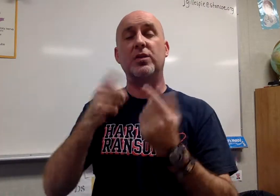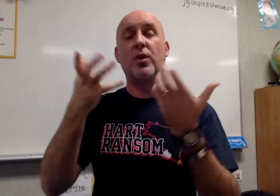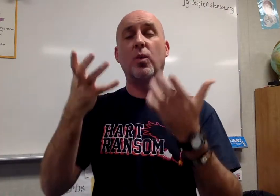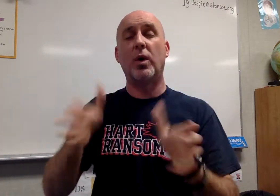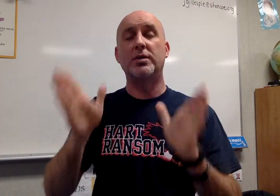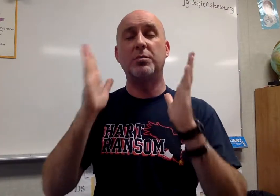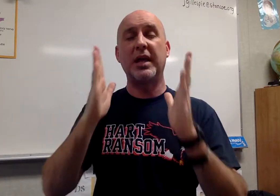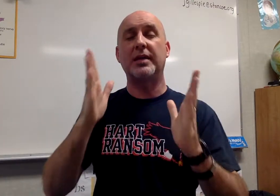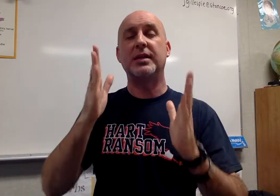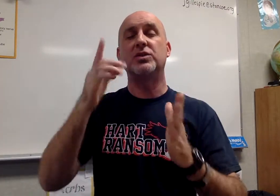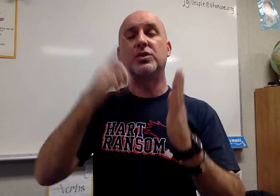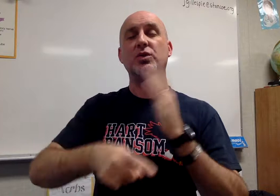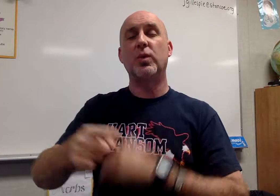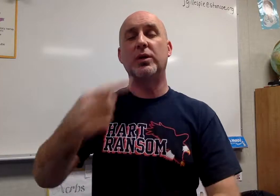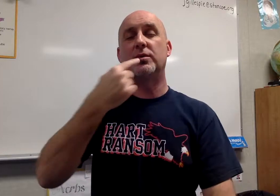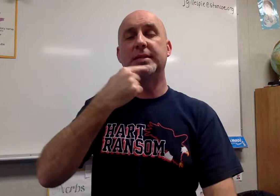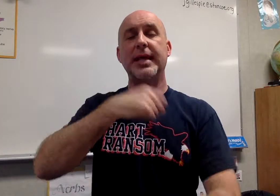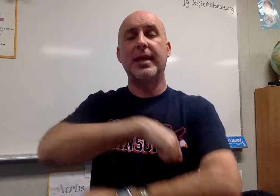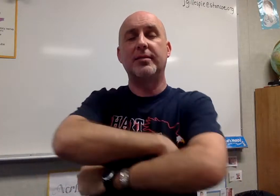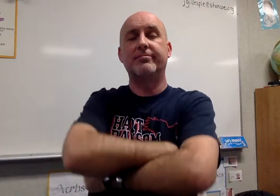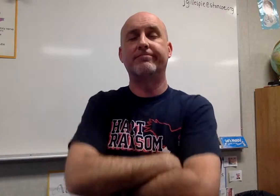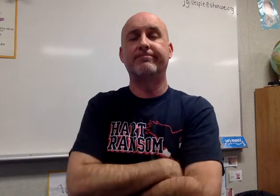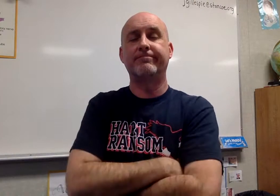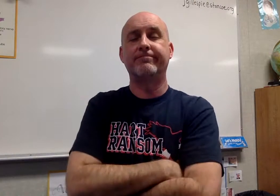don't want to pay attention to what you're saying?